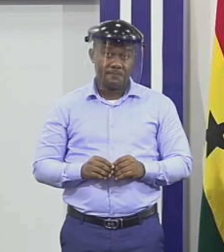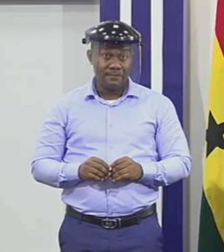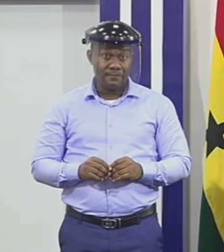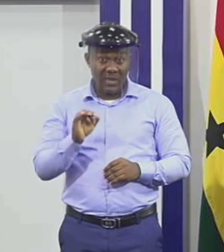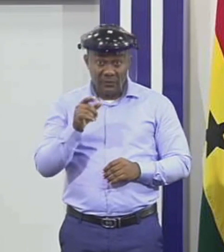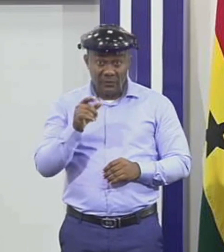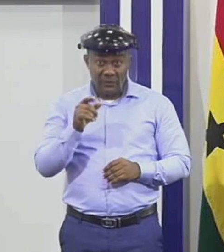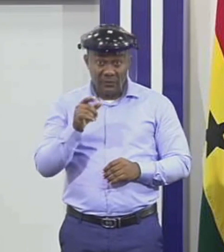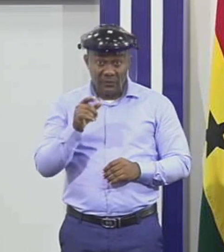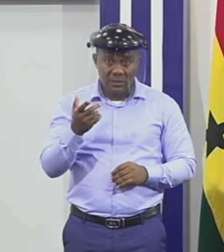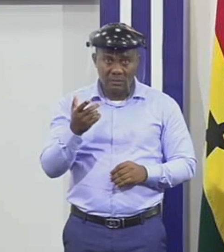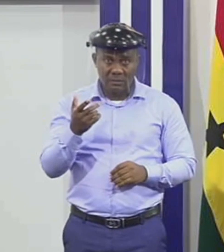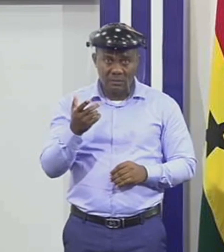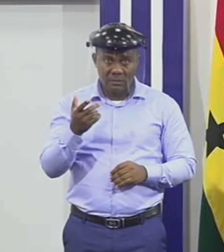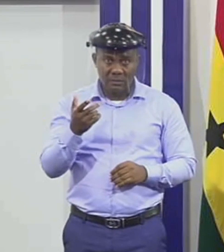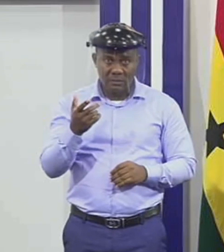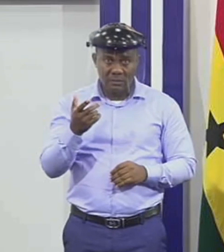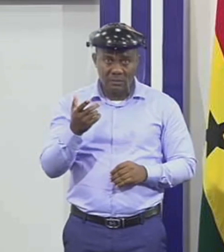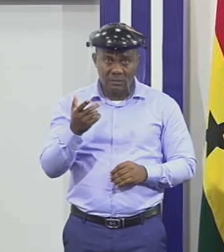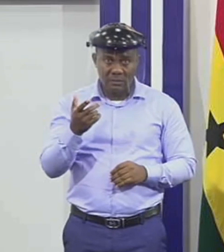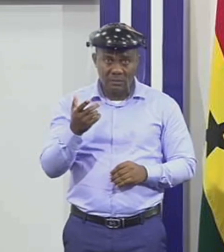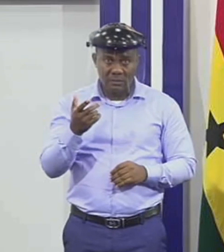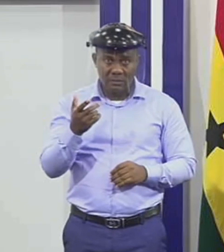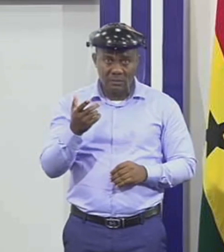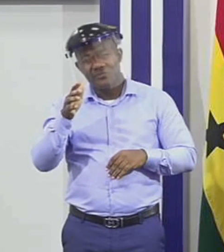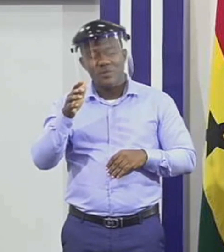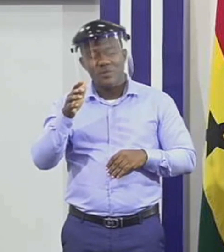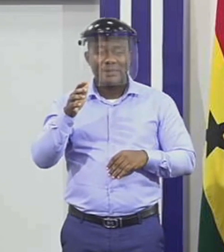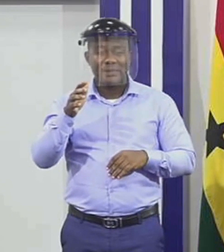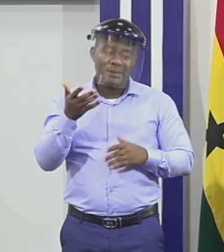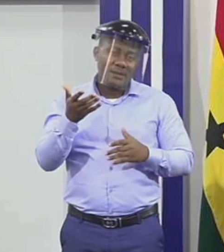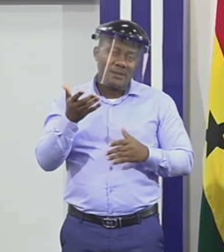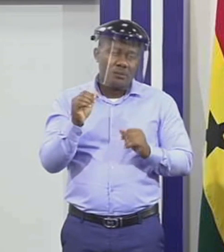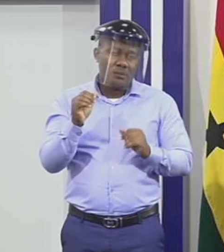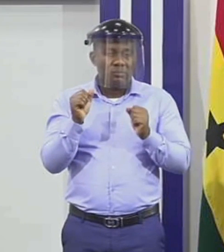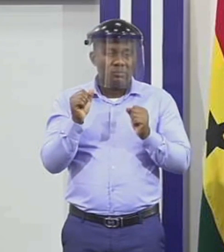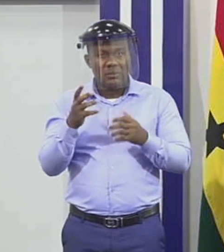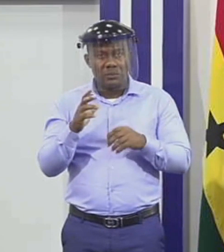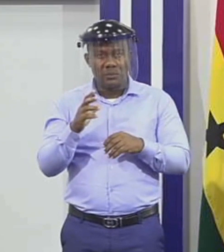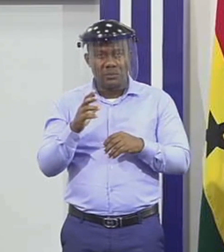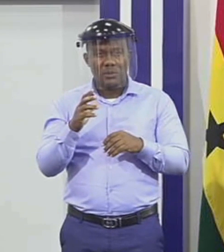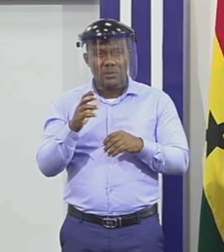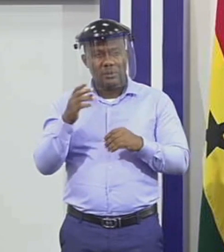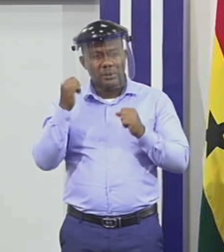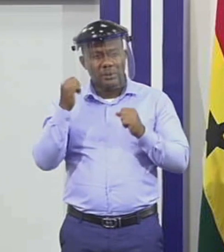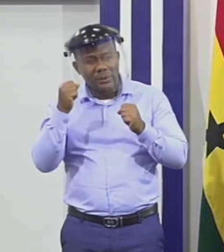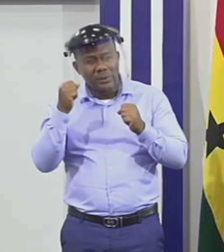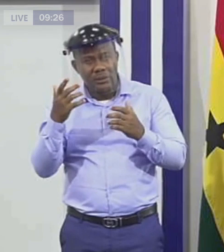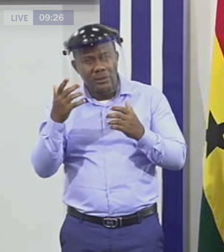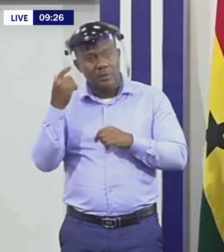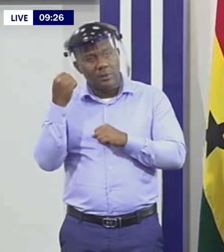disease, it may be a mild disease, with severe, critically